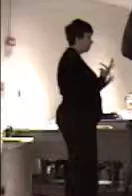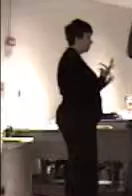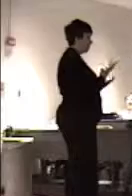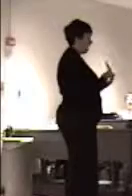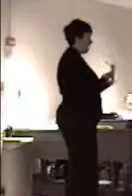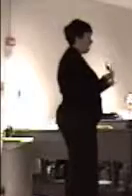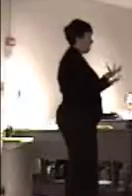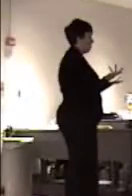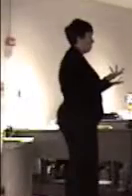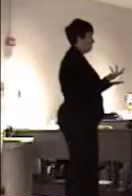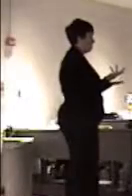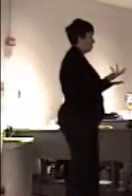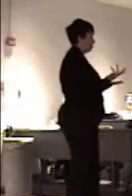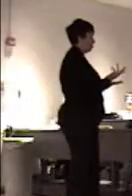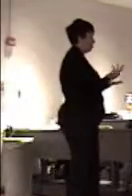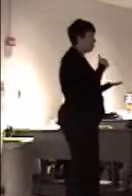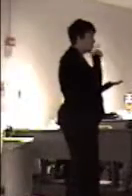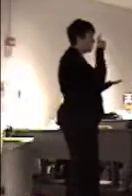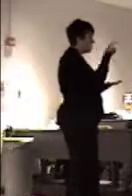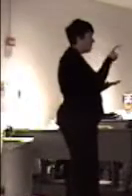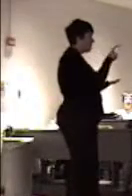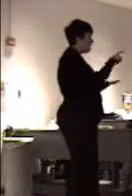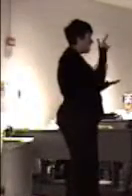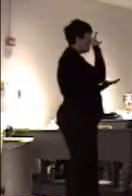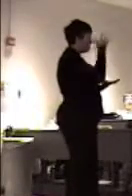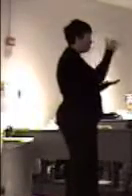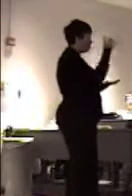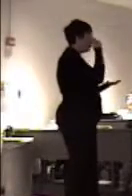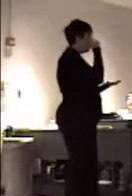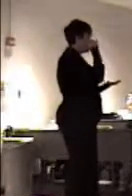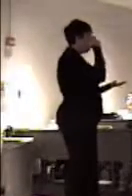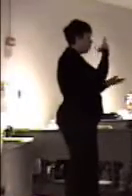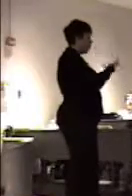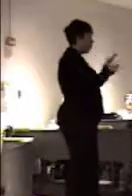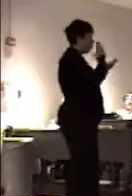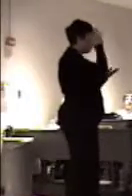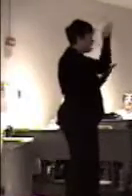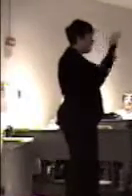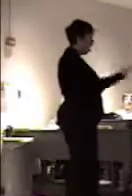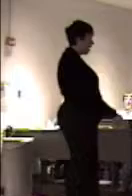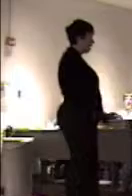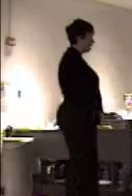Oh, come on! You don't have to be intelligent to realize what's going to happen.